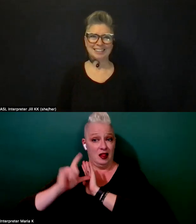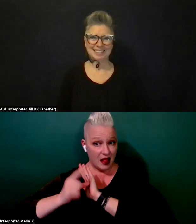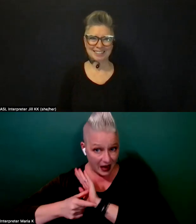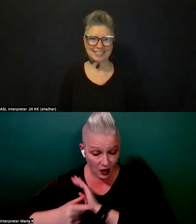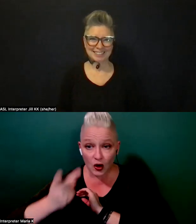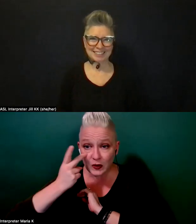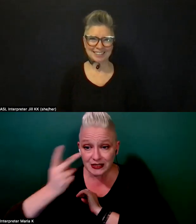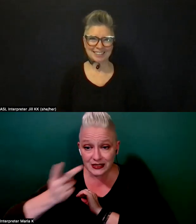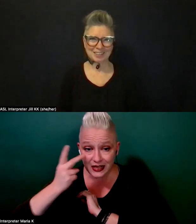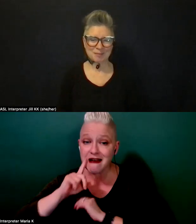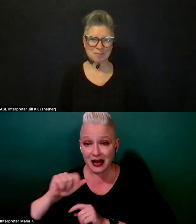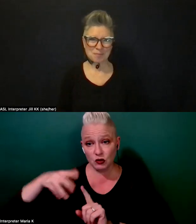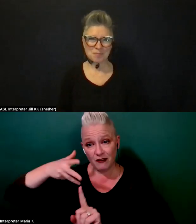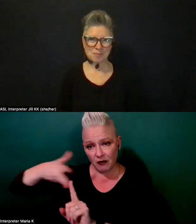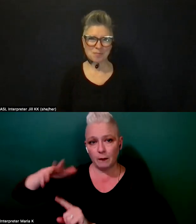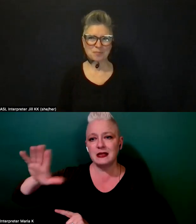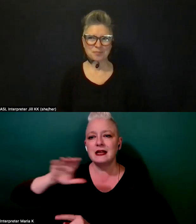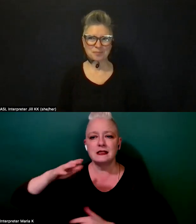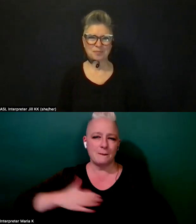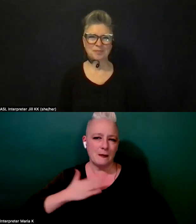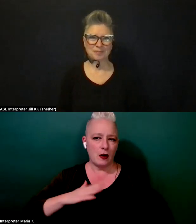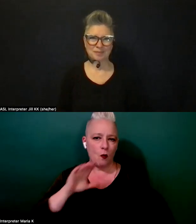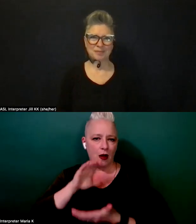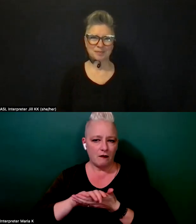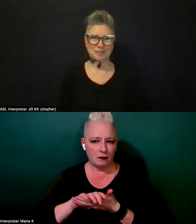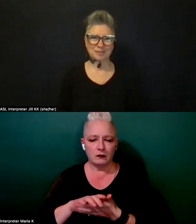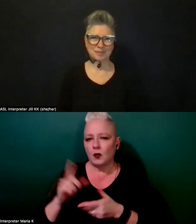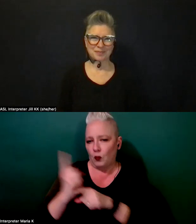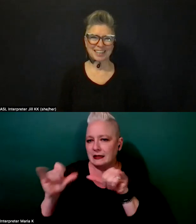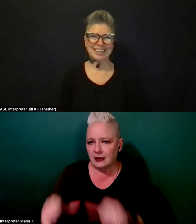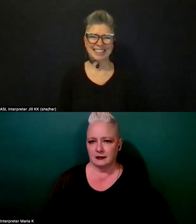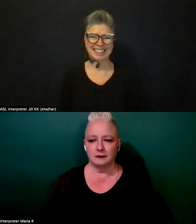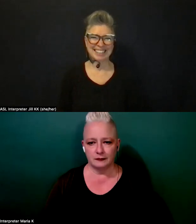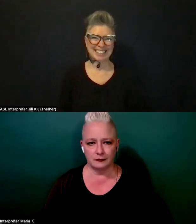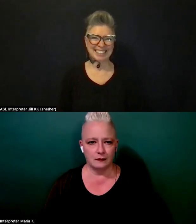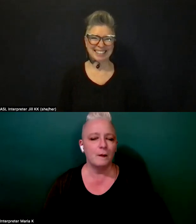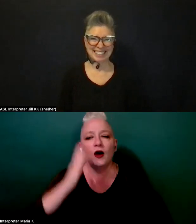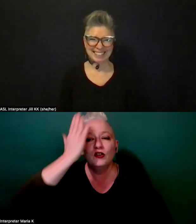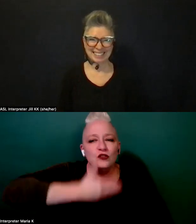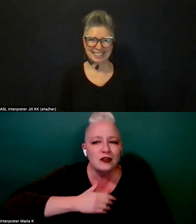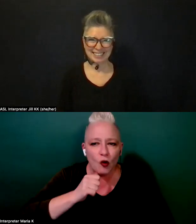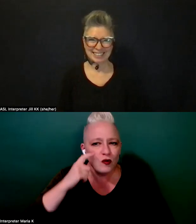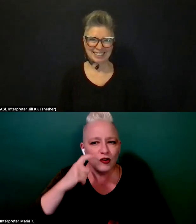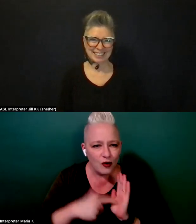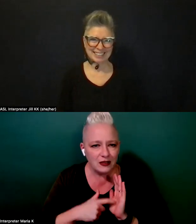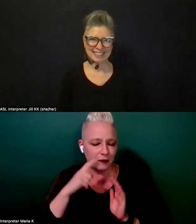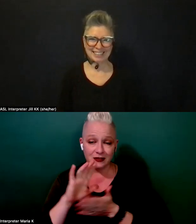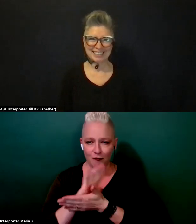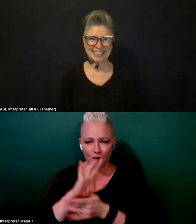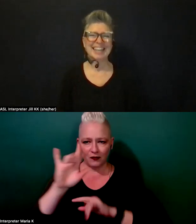actually filming His Merry Wife, his pants are actually the right size. But you don't notice because of movie